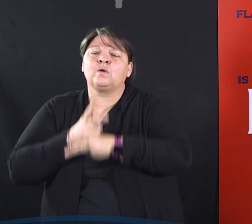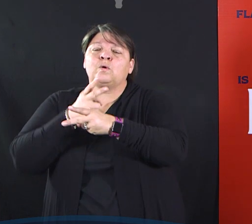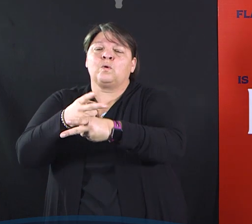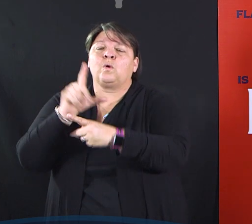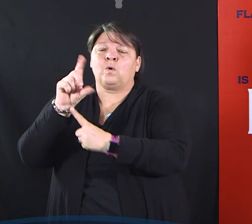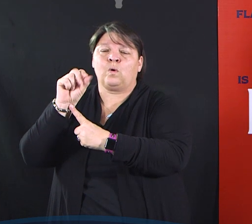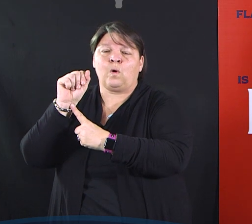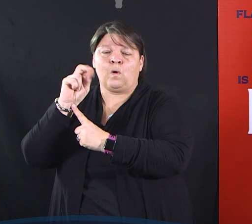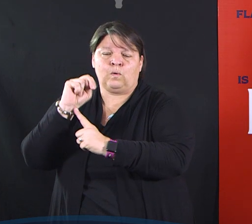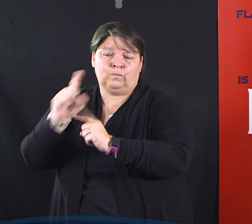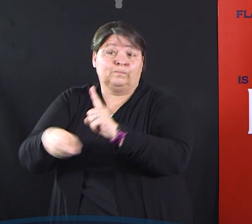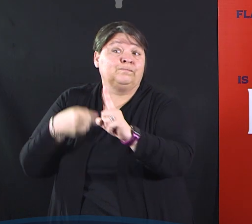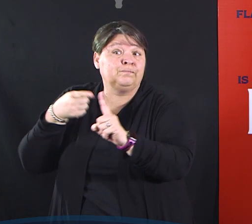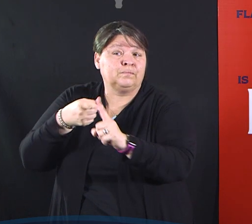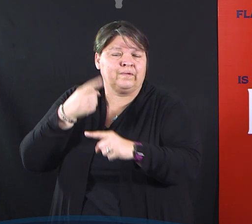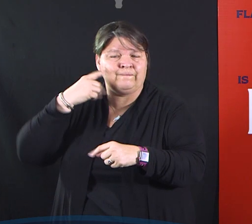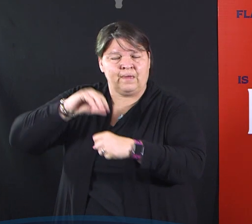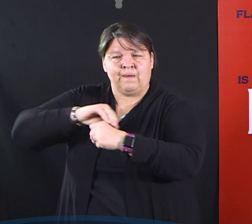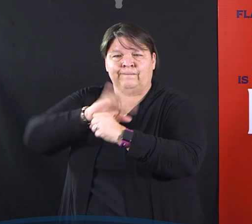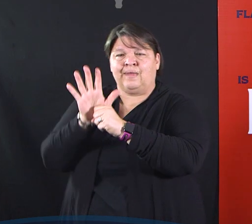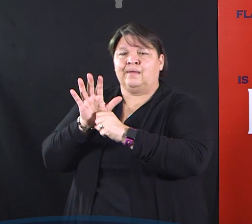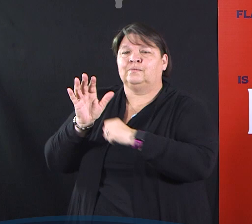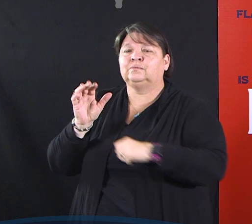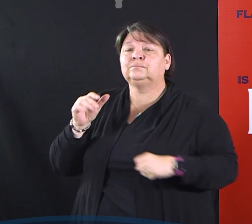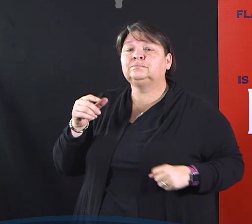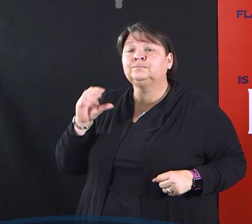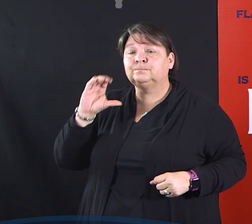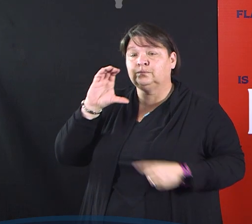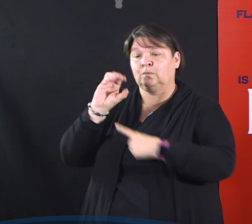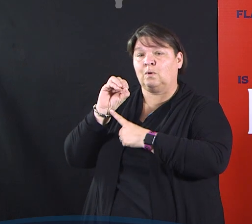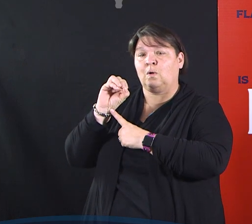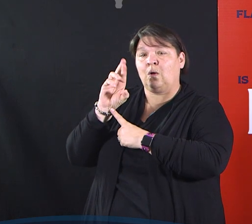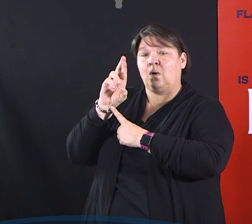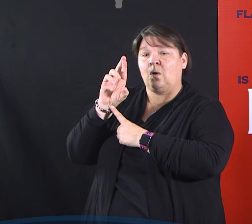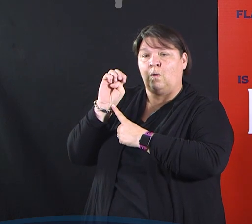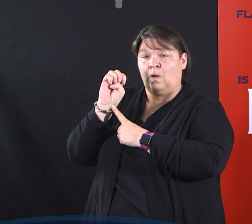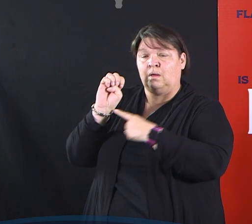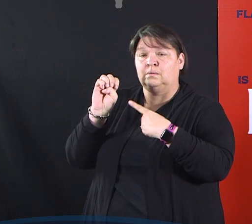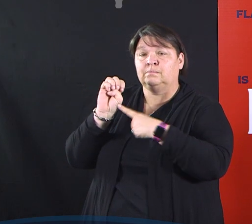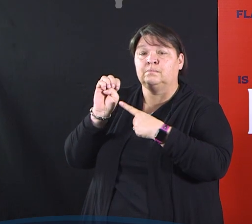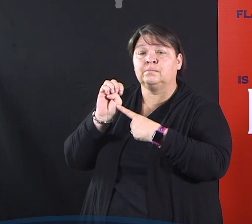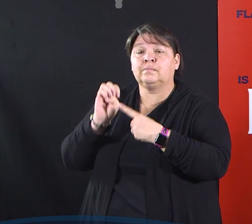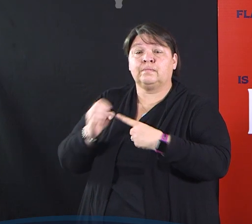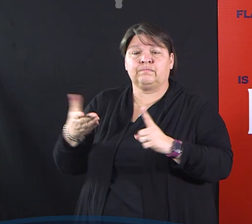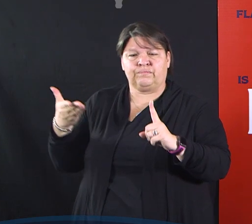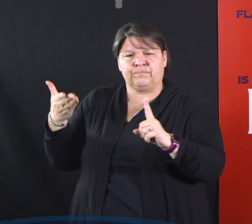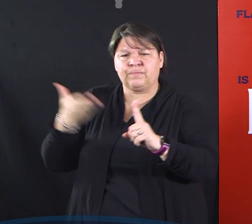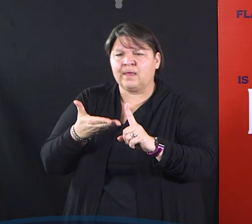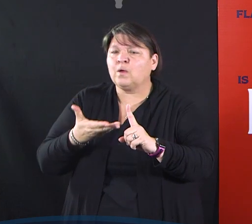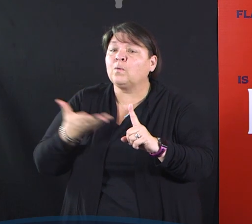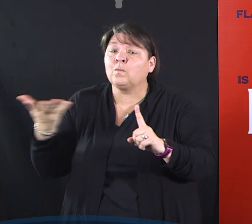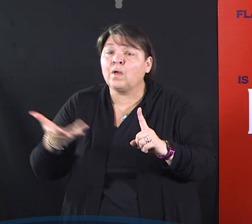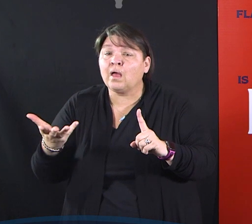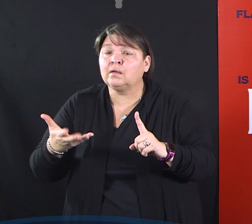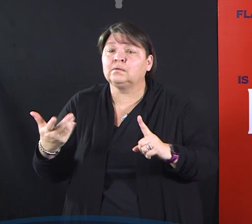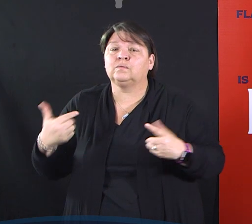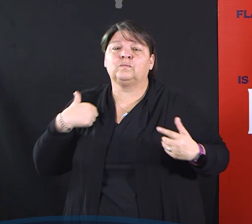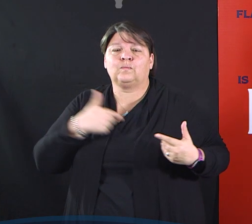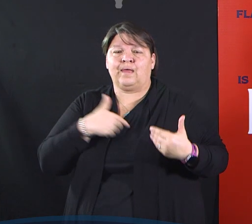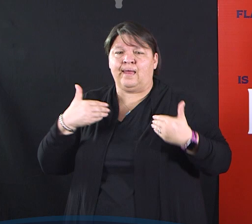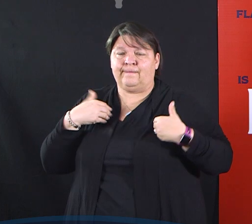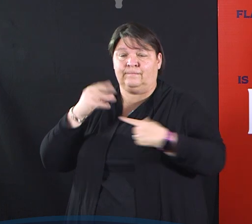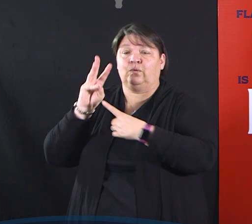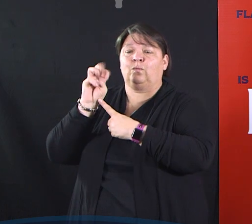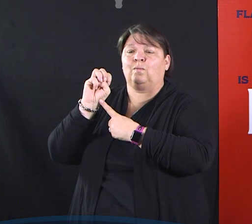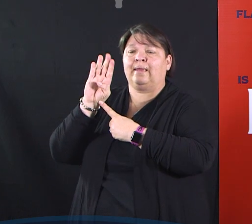Development Center and SCORE, both located at the city's Business Assistance Center, are providing webinars on how to complete the application, and